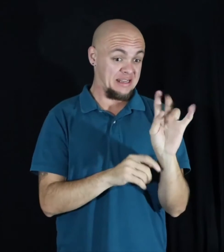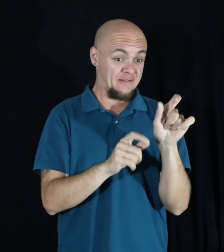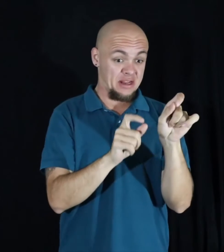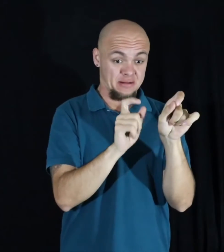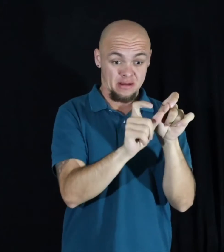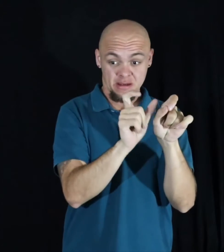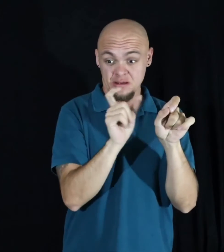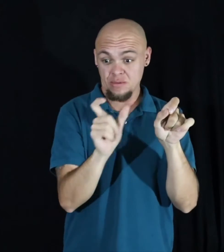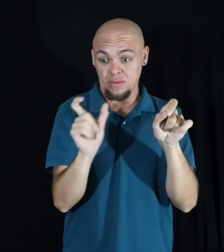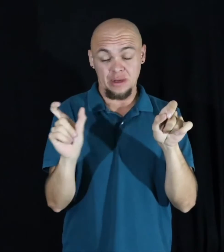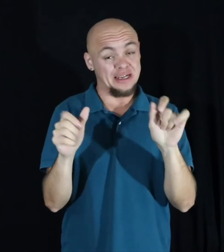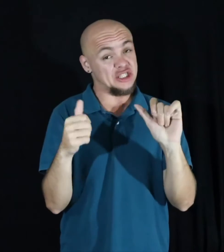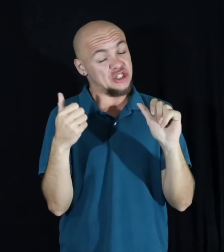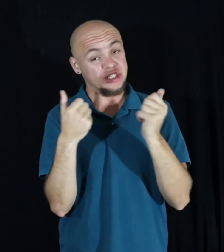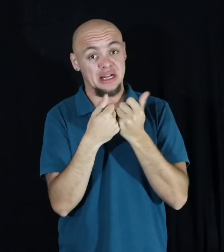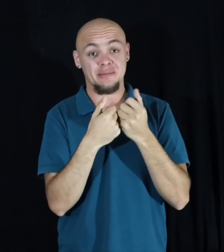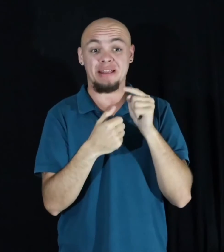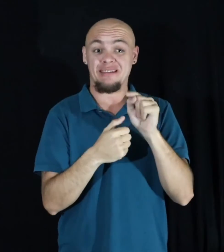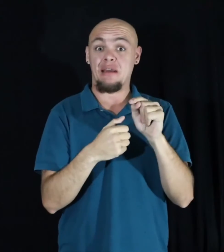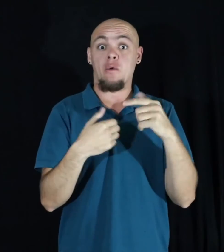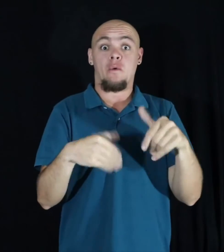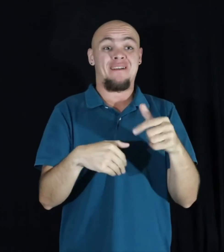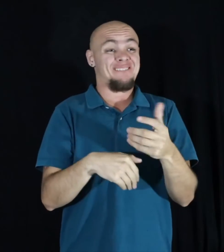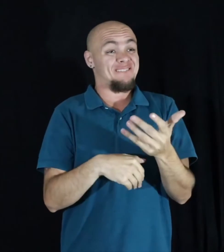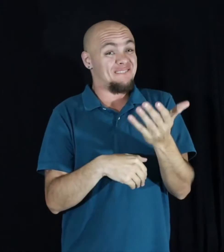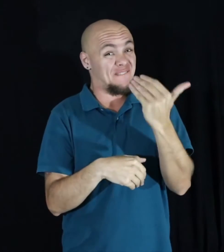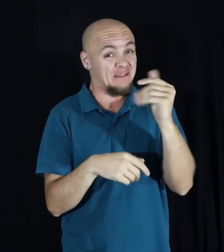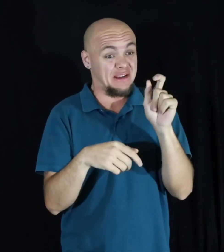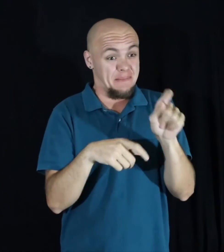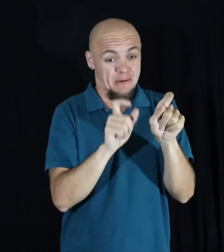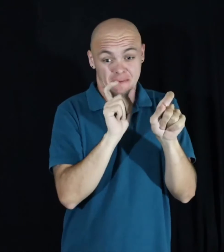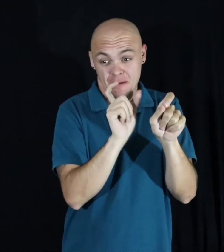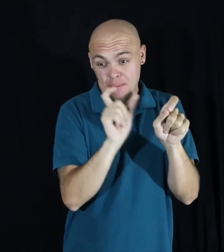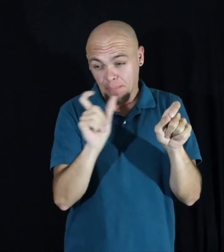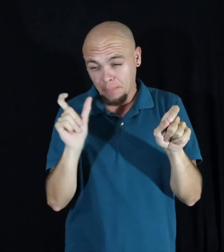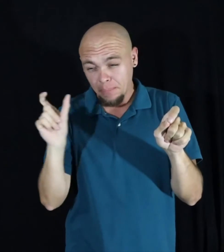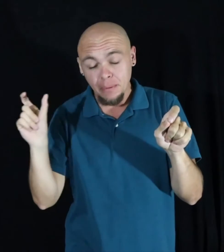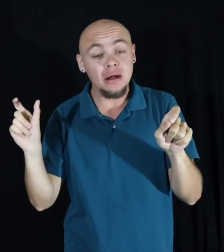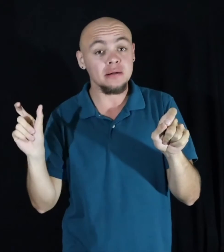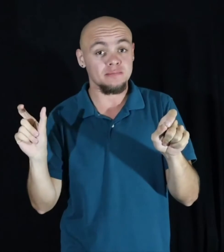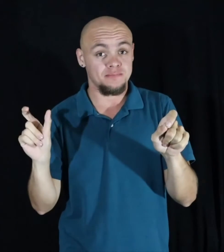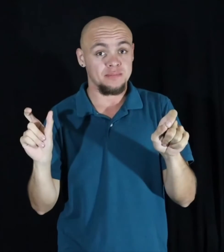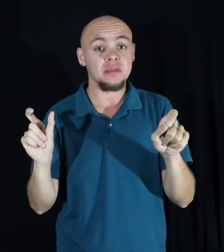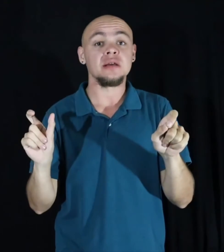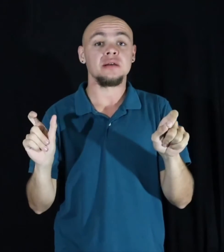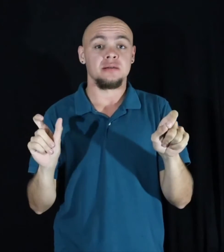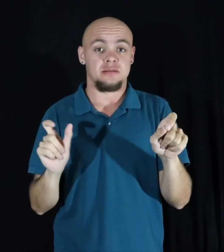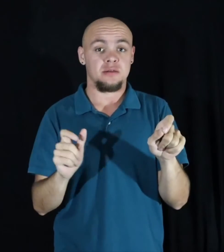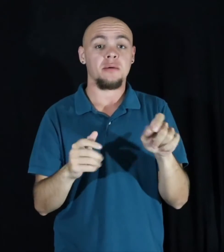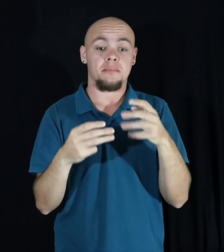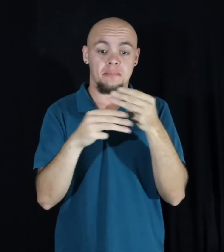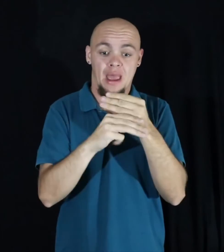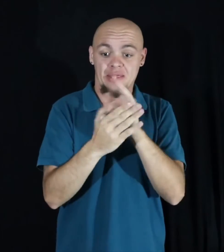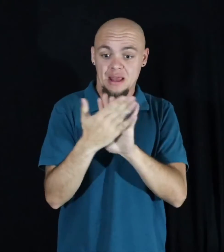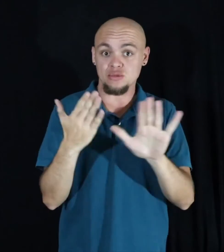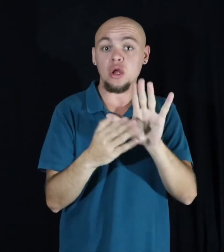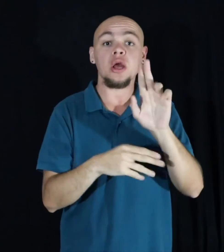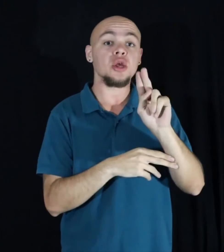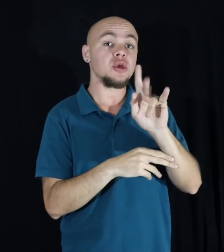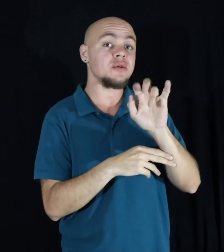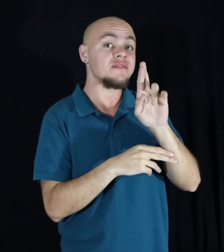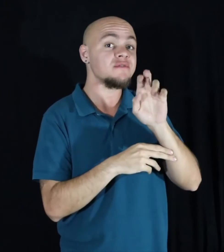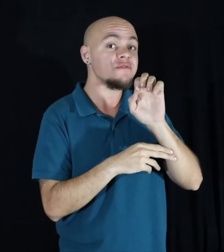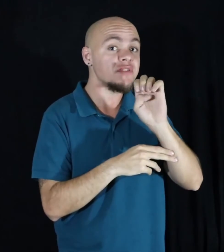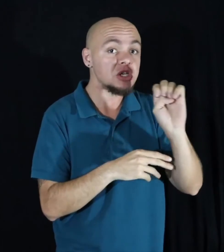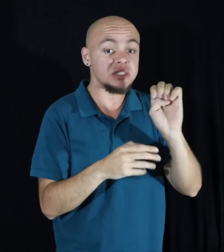places. Now, mathematical abstraction is one thing, the universe is one thing, and elementary particles